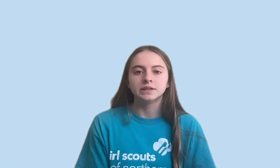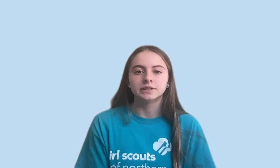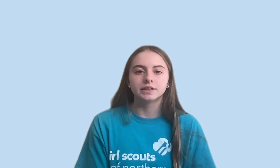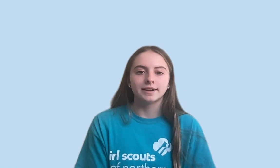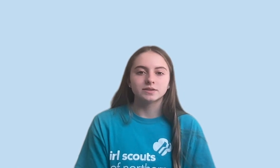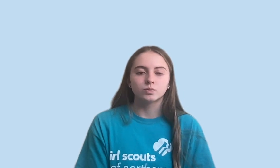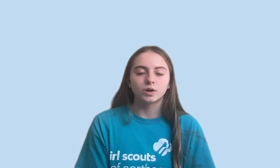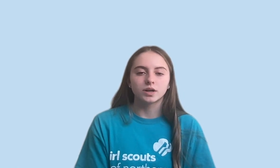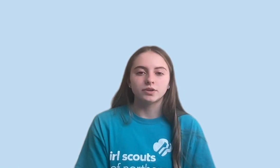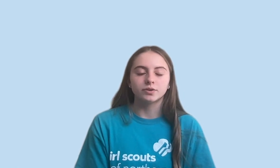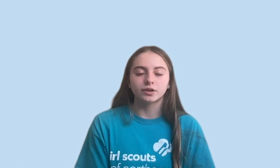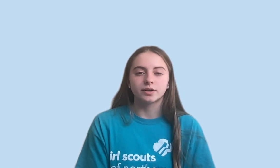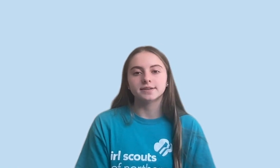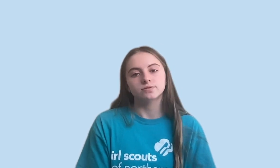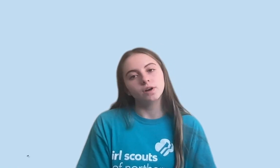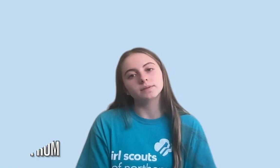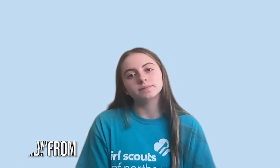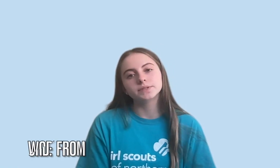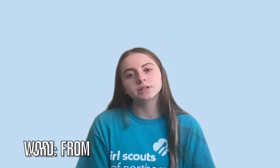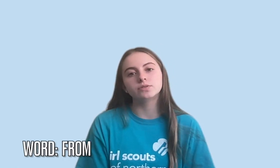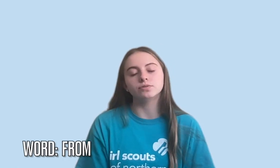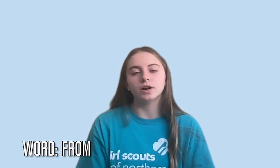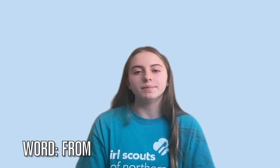The next word you'll learn is from. So from